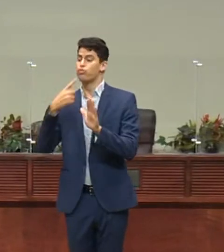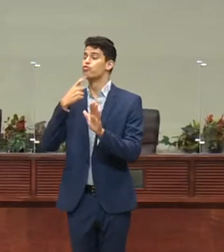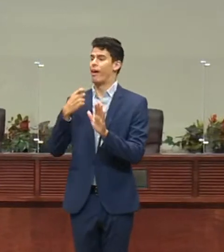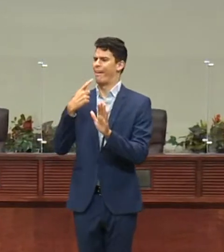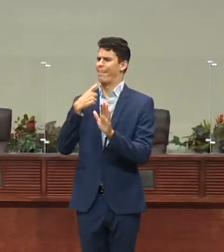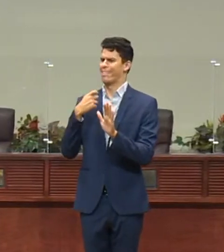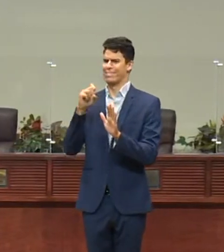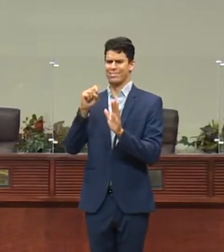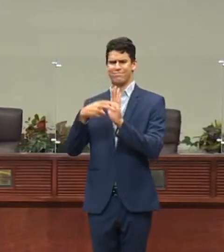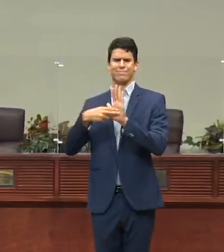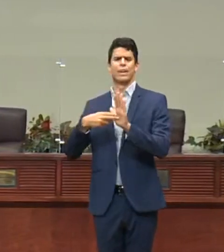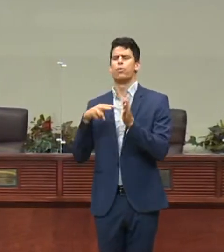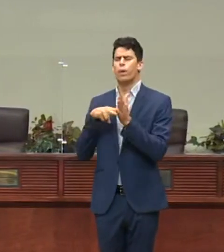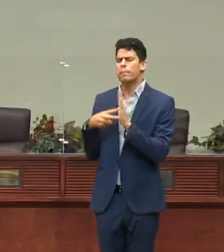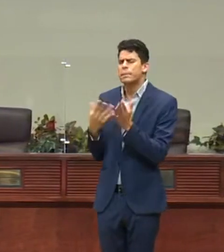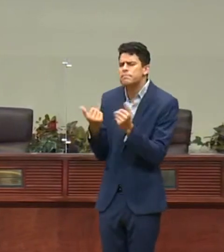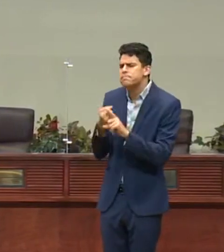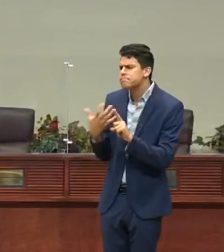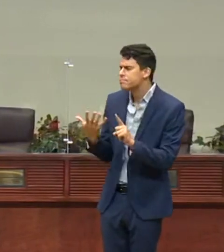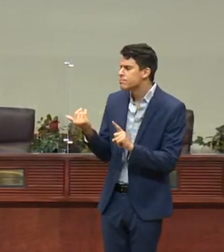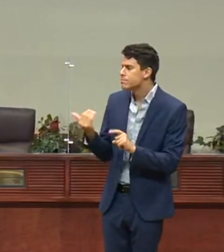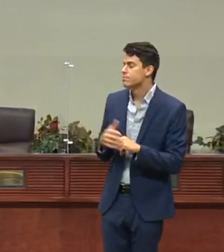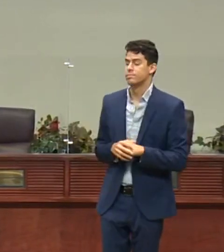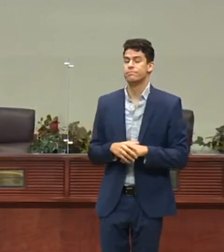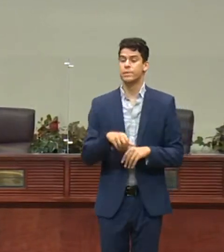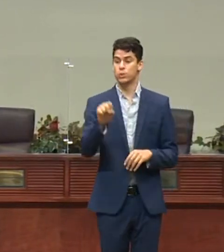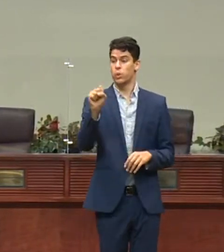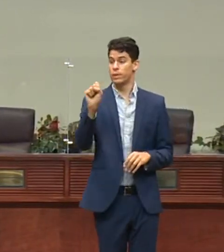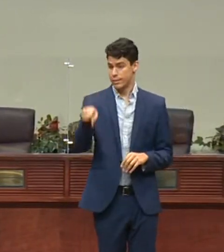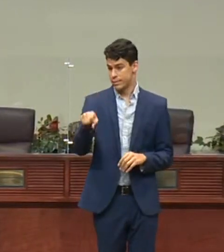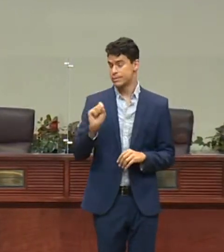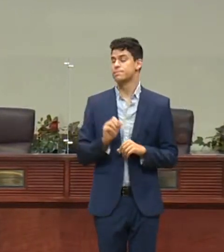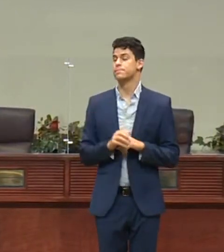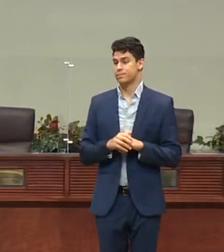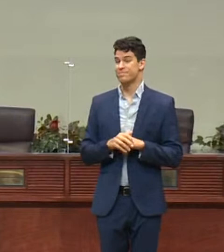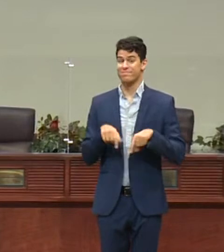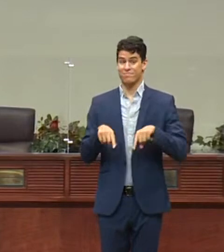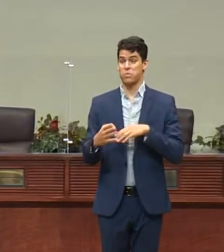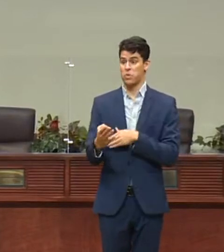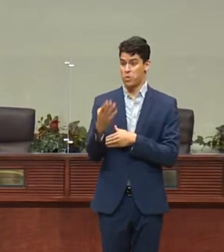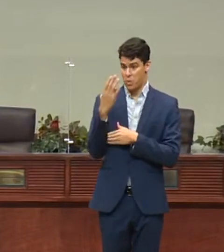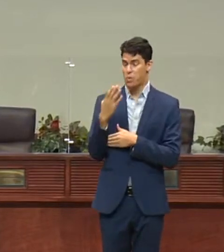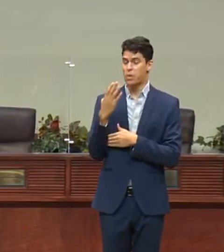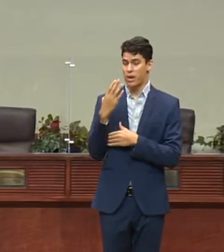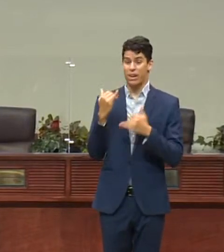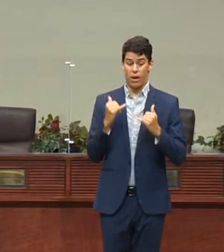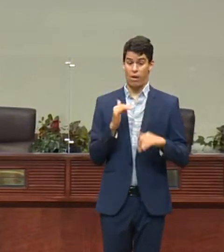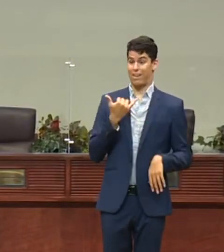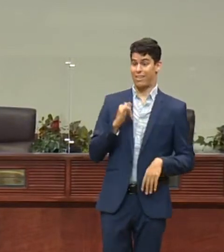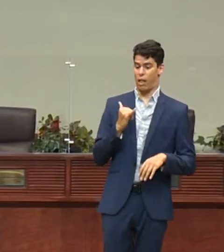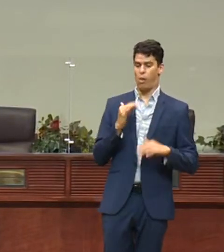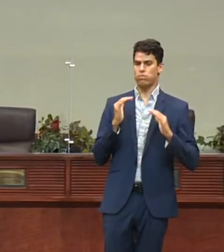means? Yes. So yes, as of this morning, we have moved to